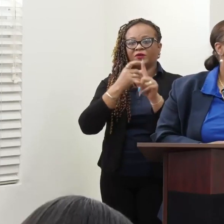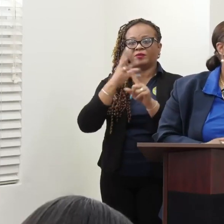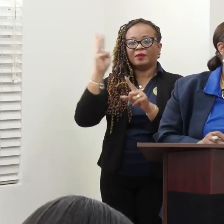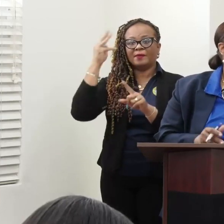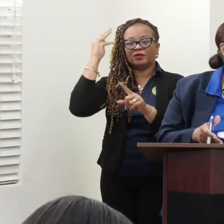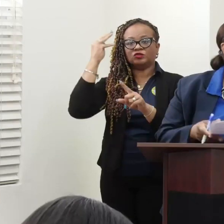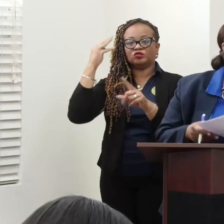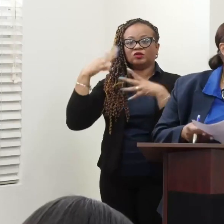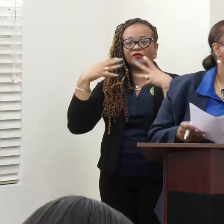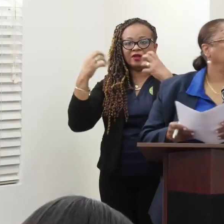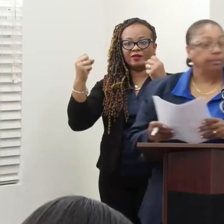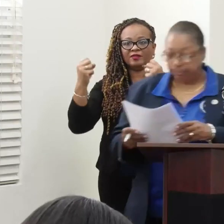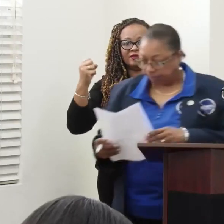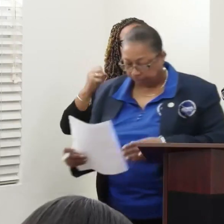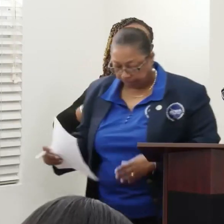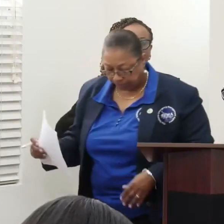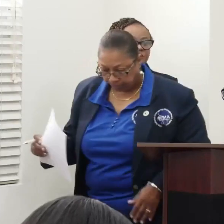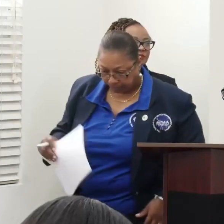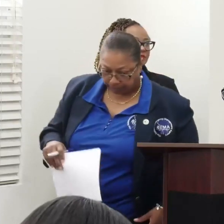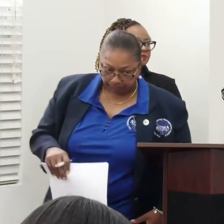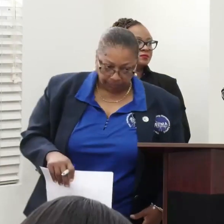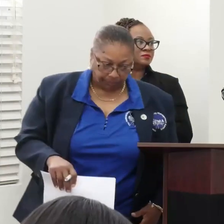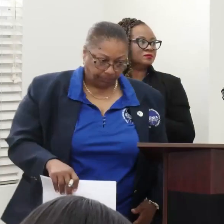Ministry of Health. Andre Nouveau.